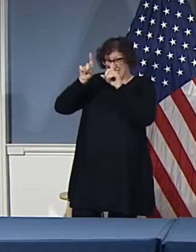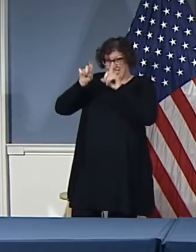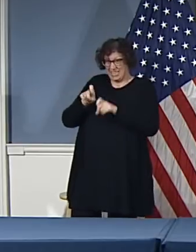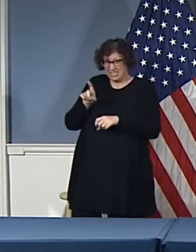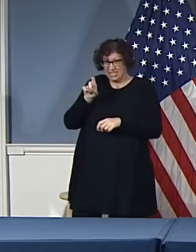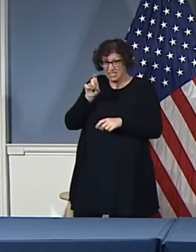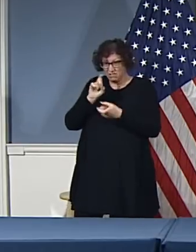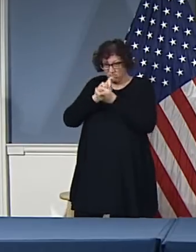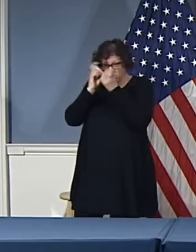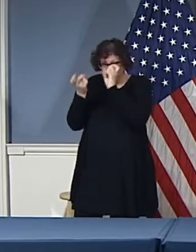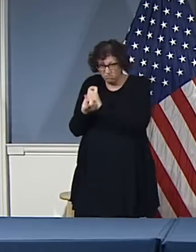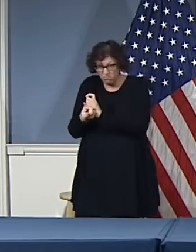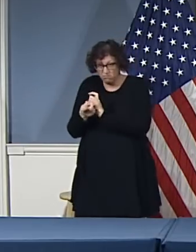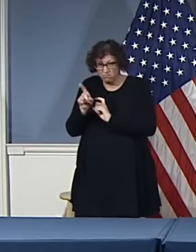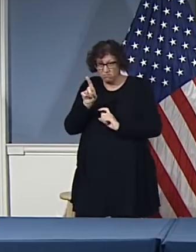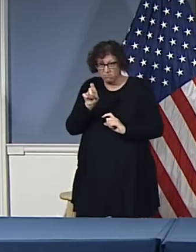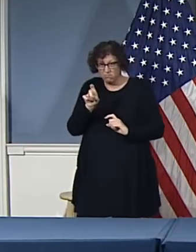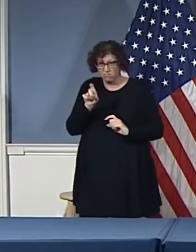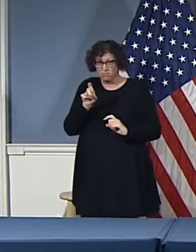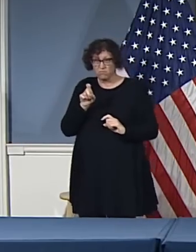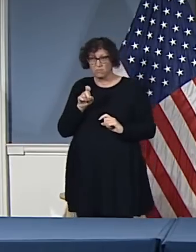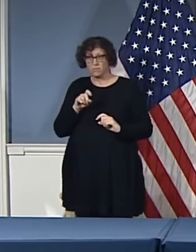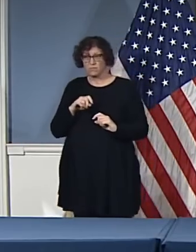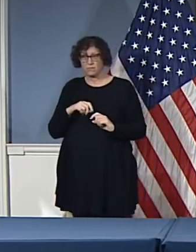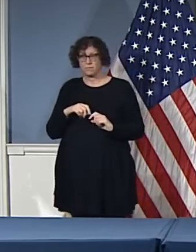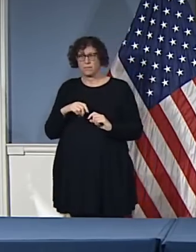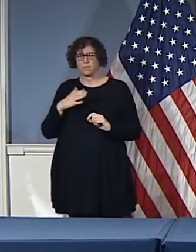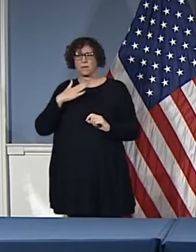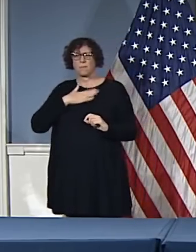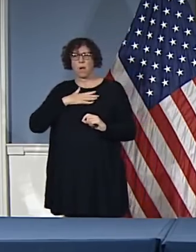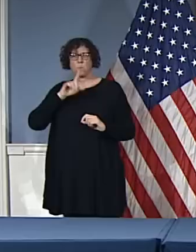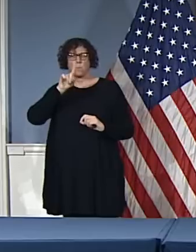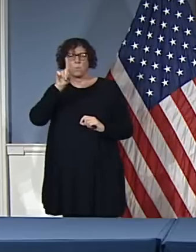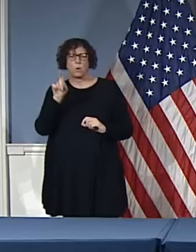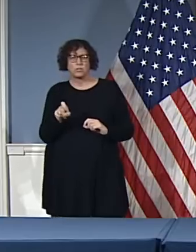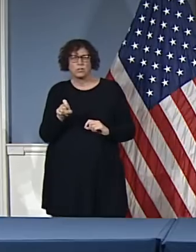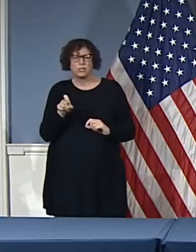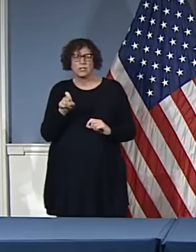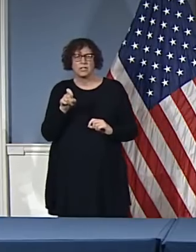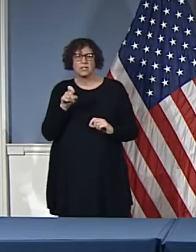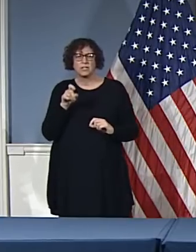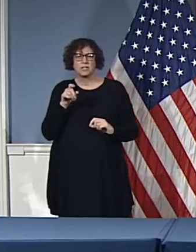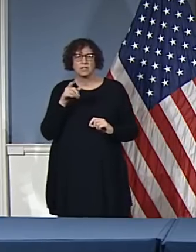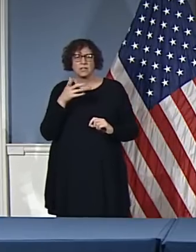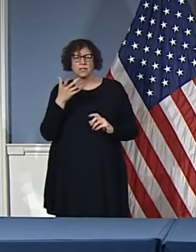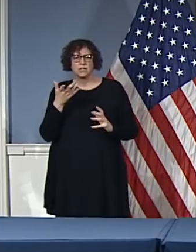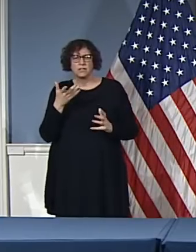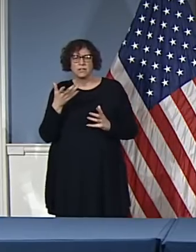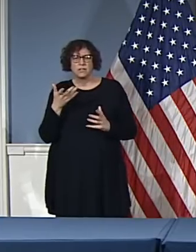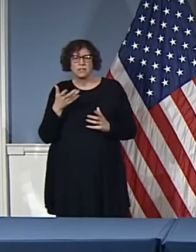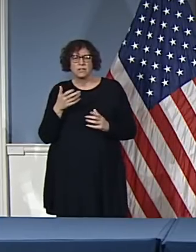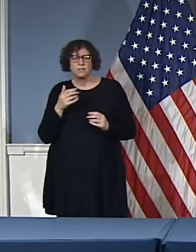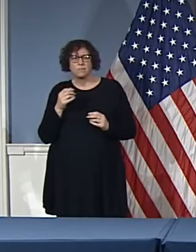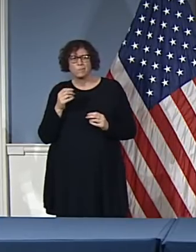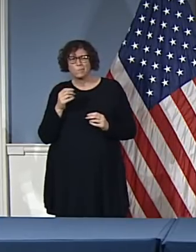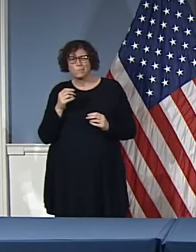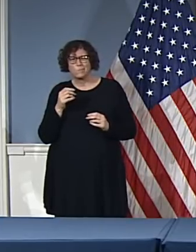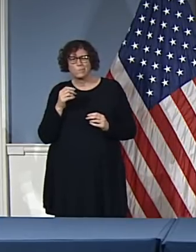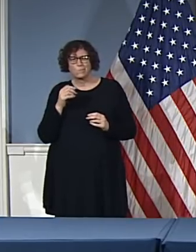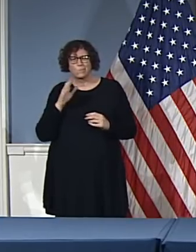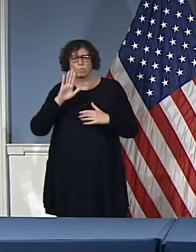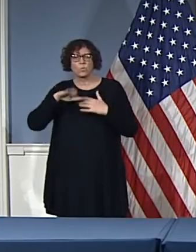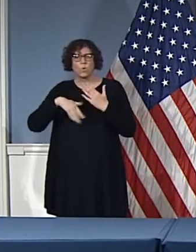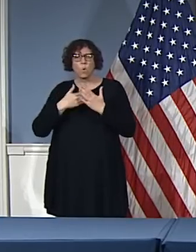require hospitalization. So I guess my question is, am I to assume that everyone out there, meets